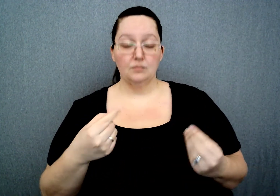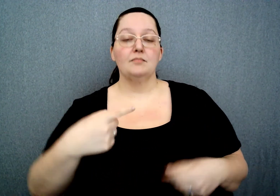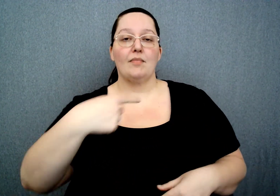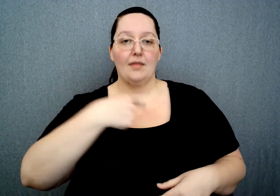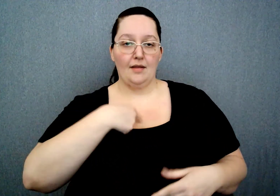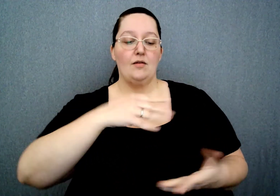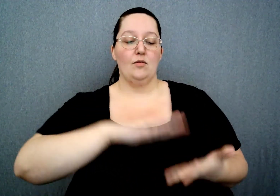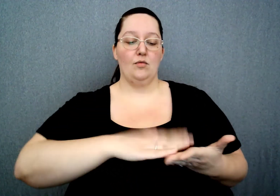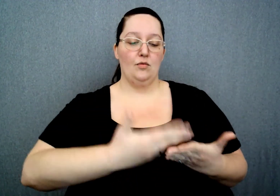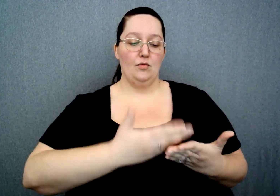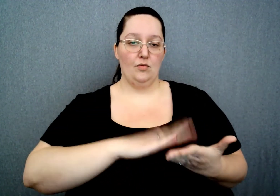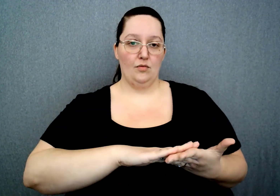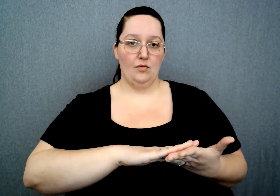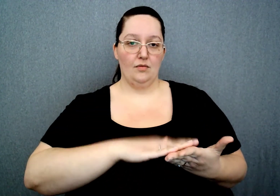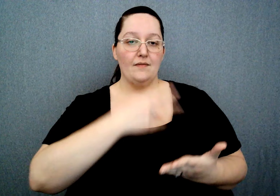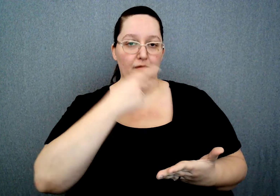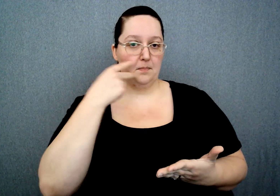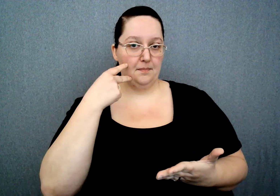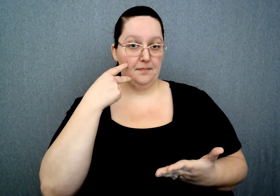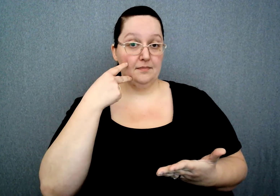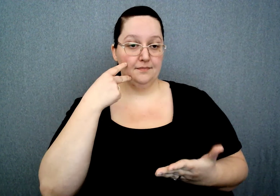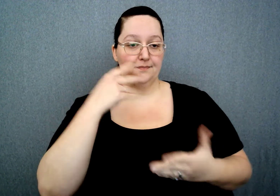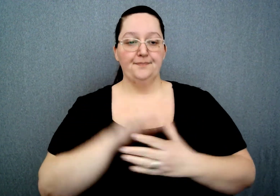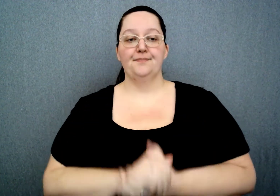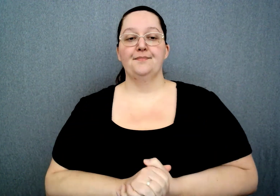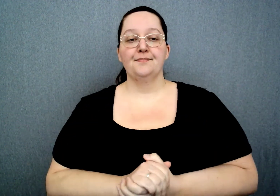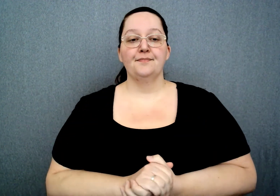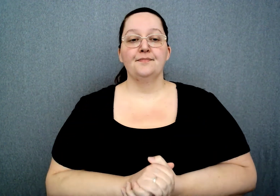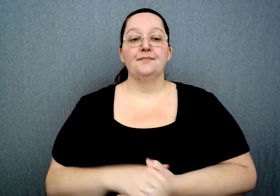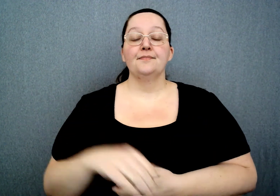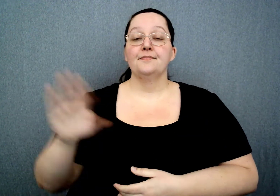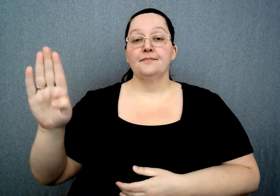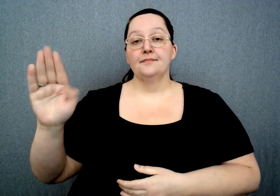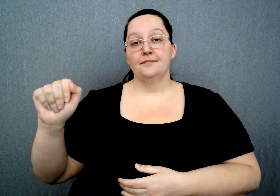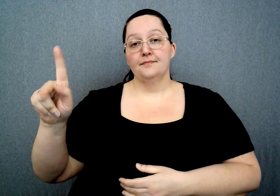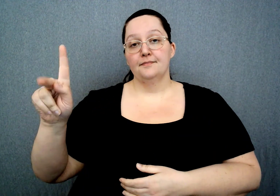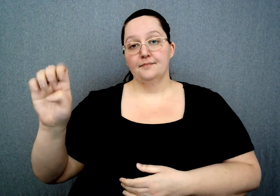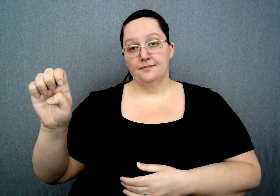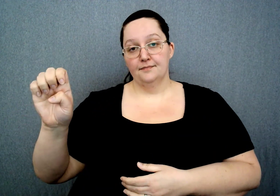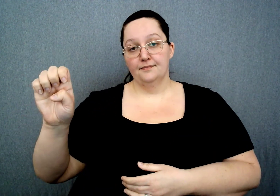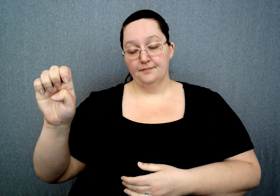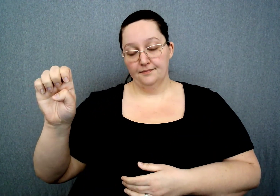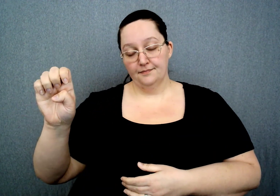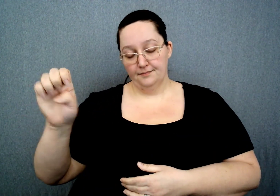What do? I cook, the verb, cook. Bake is our next one.